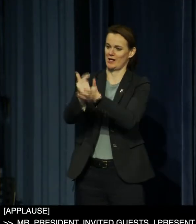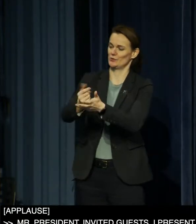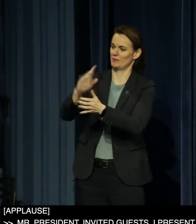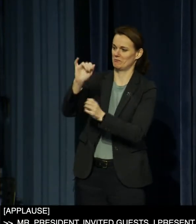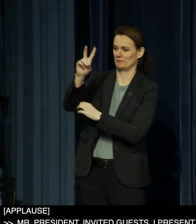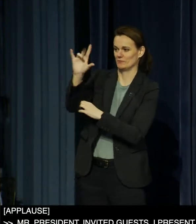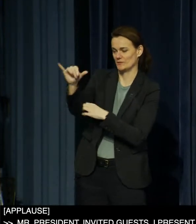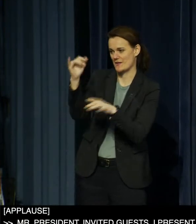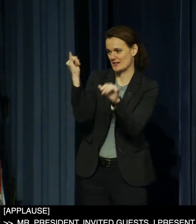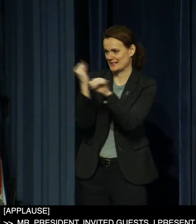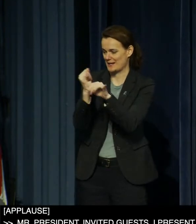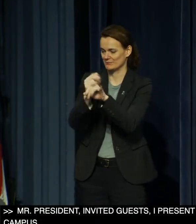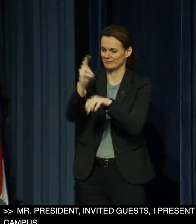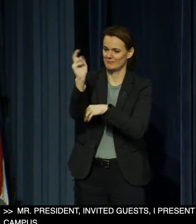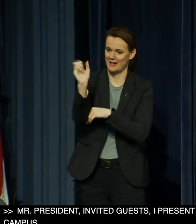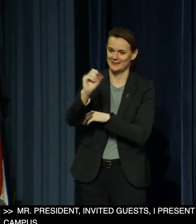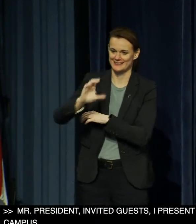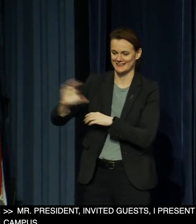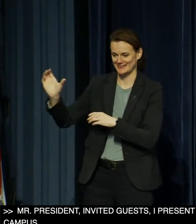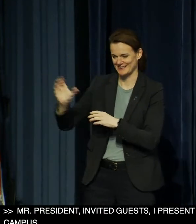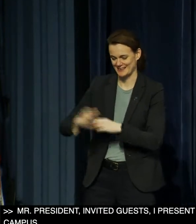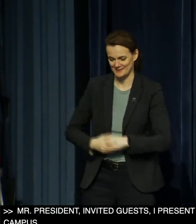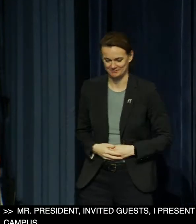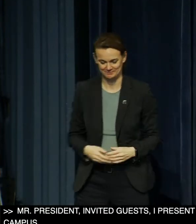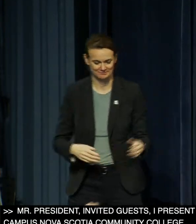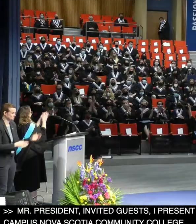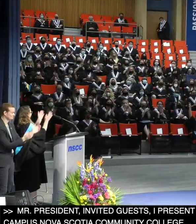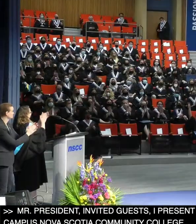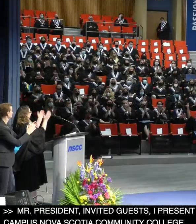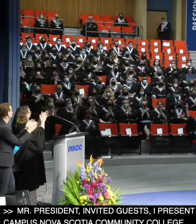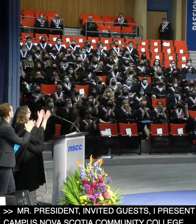Ivany Campus, Nova Scotia Community College.